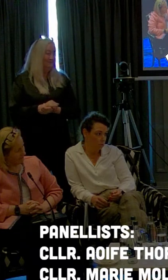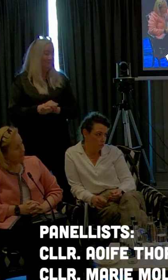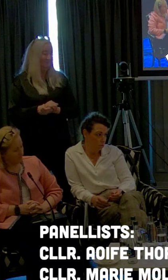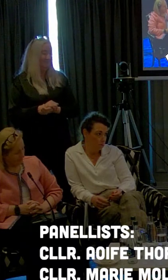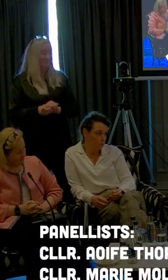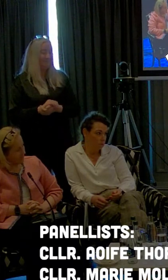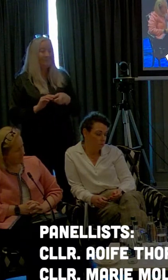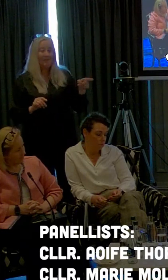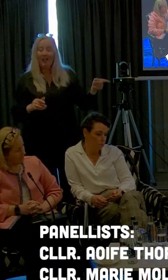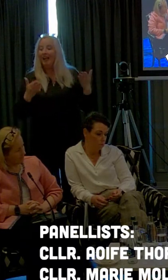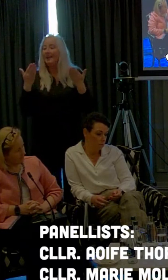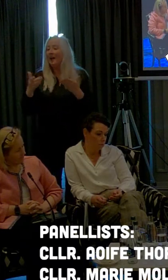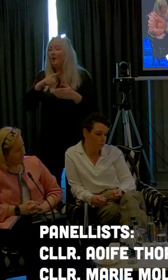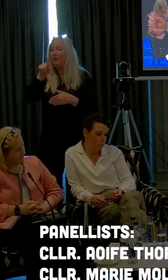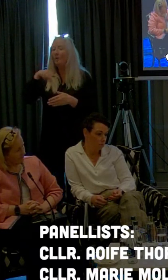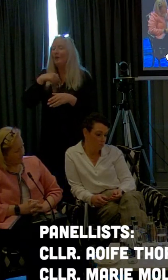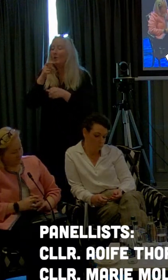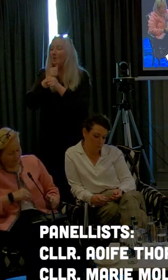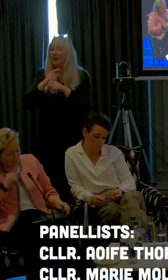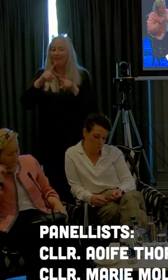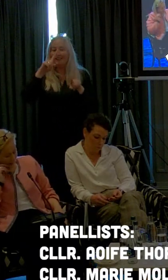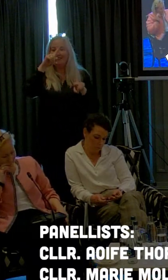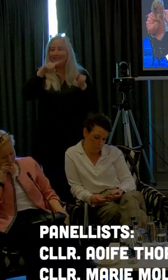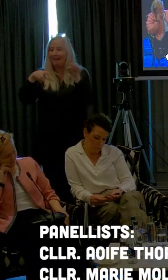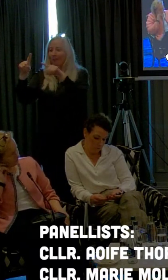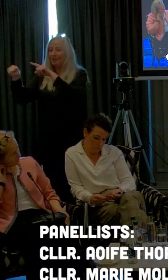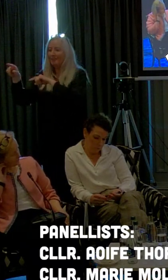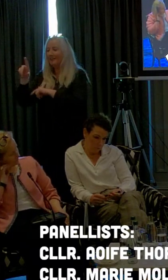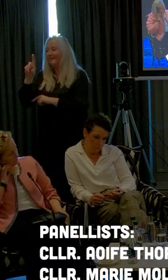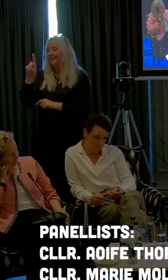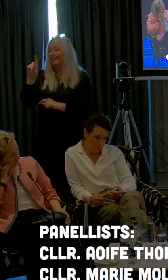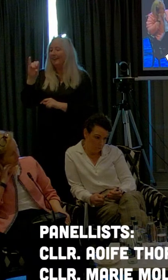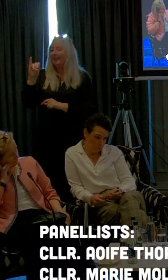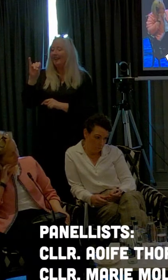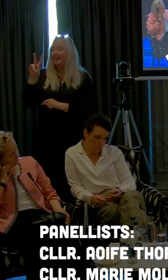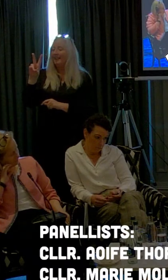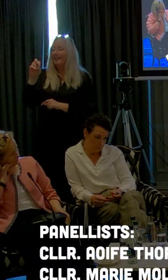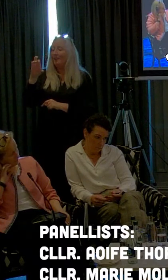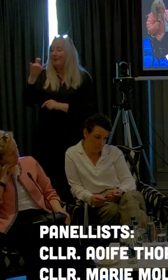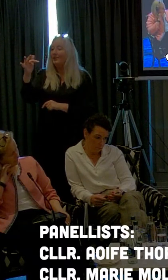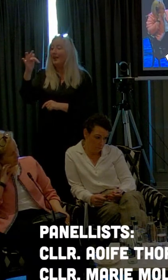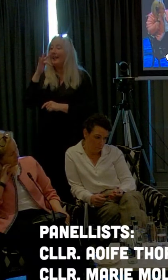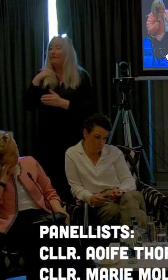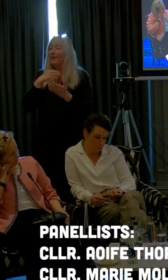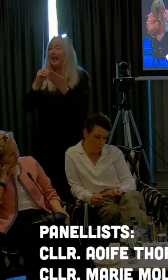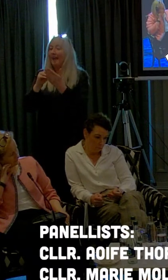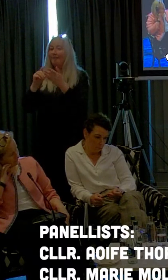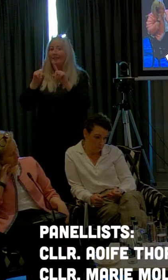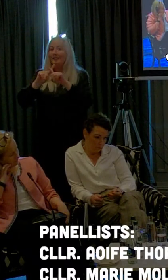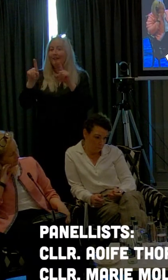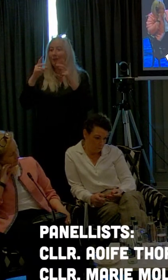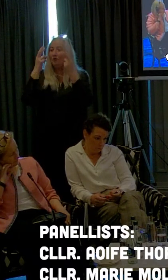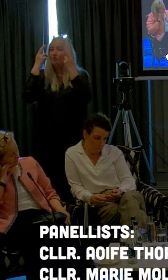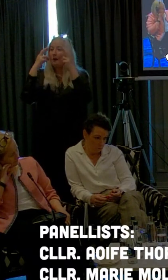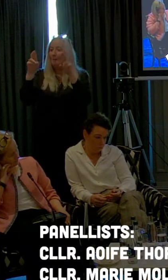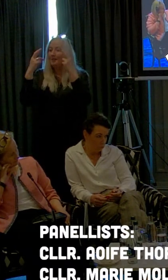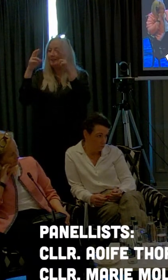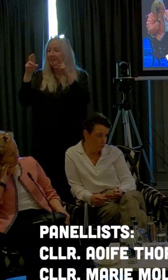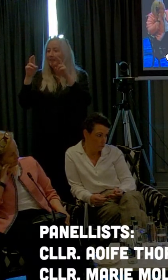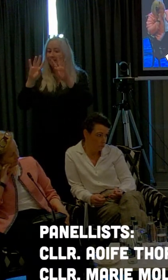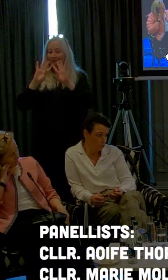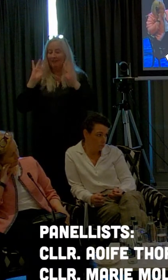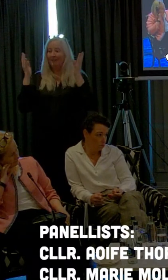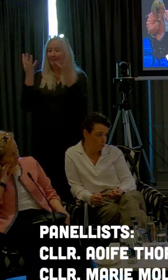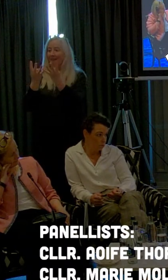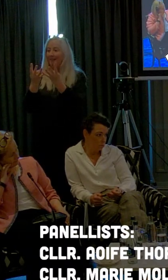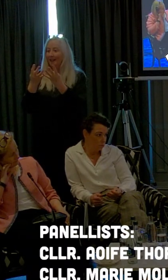diversity, you know, because when we have different, representatives from our community, you know, sitting around the